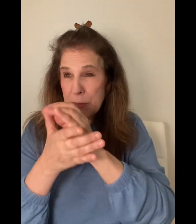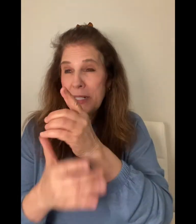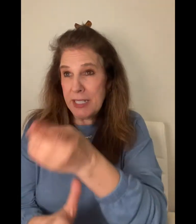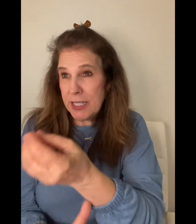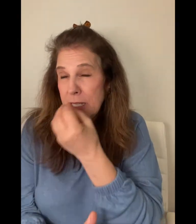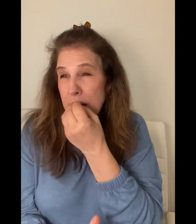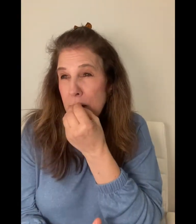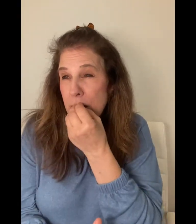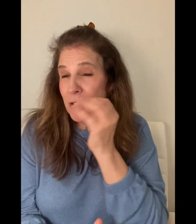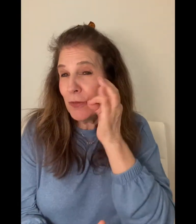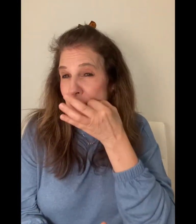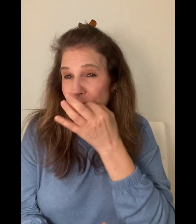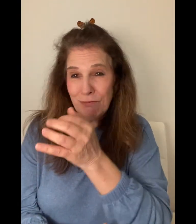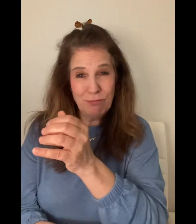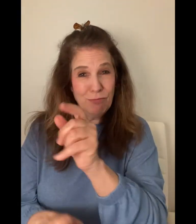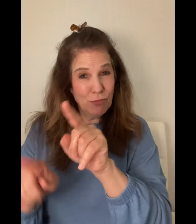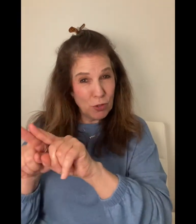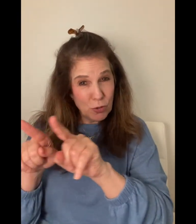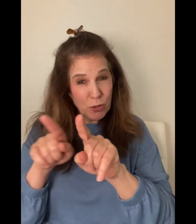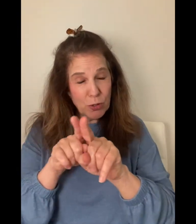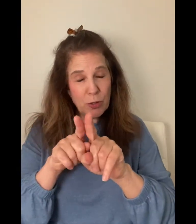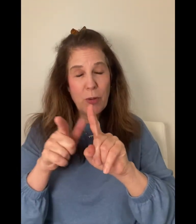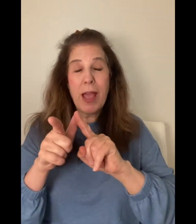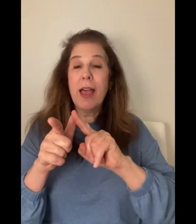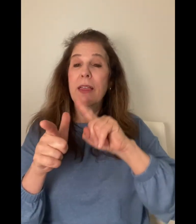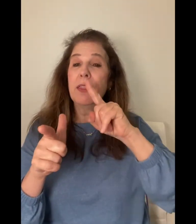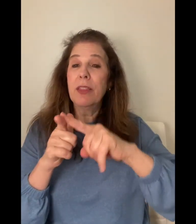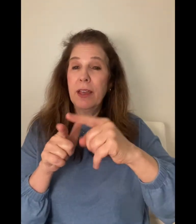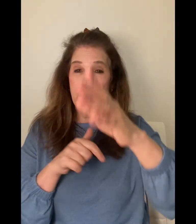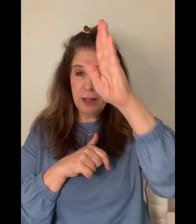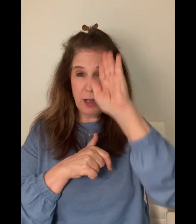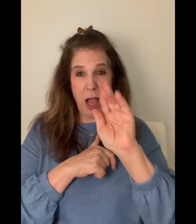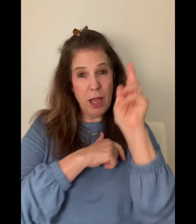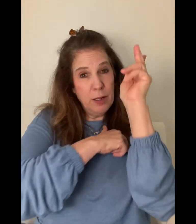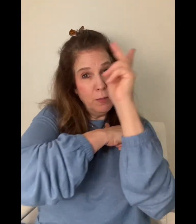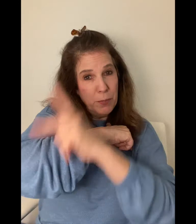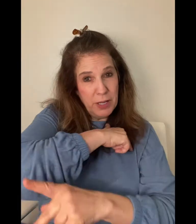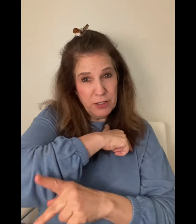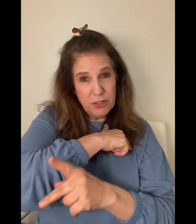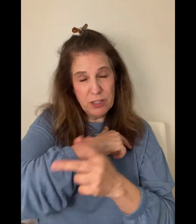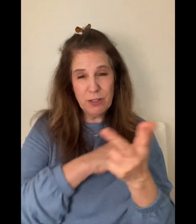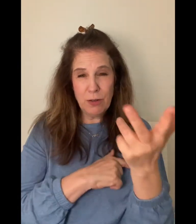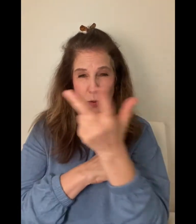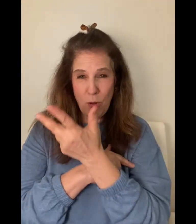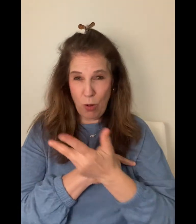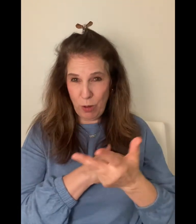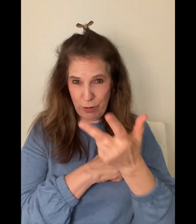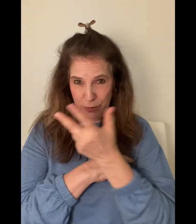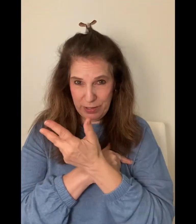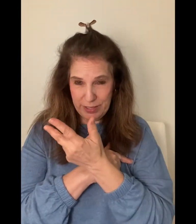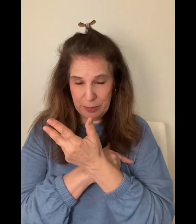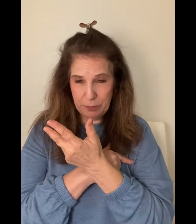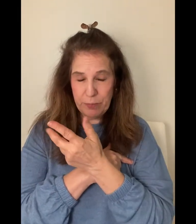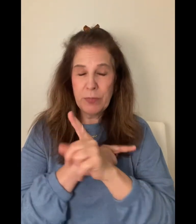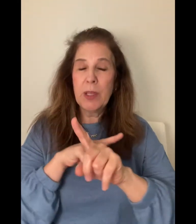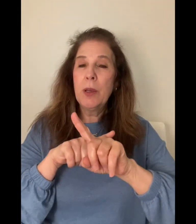division ends it not with just the punishment, but afterwards that they were forgiven, they repented, they were forgiven, and the continuation of the